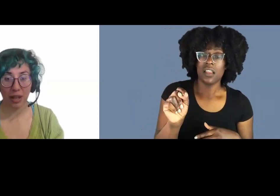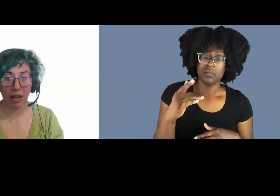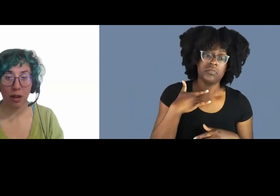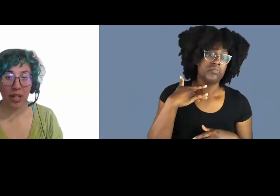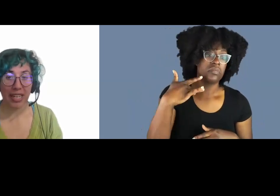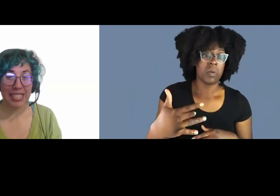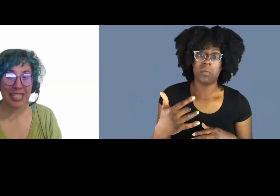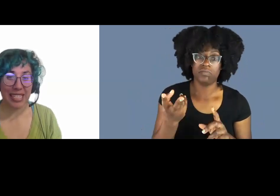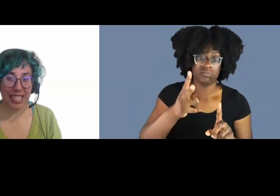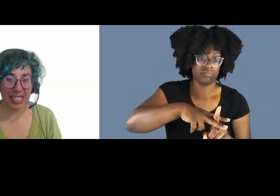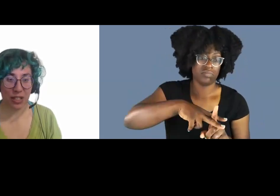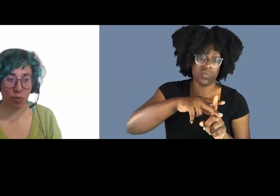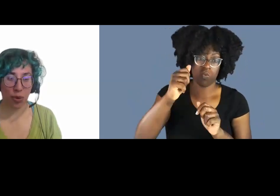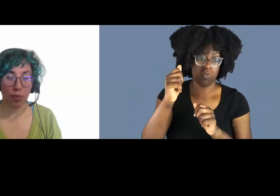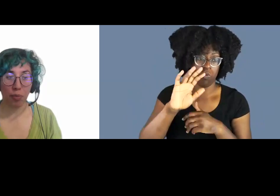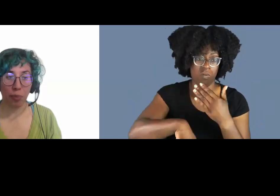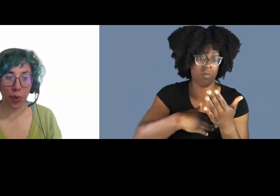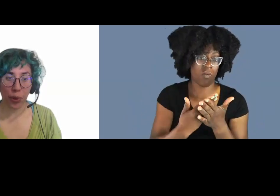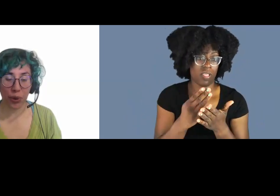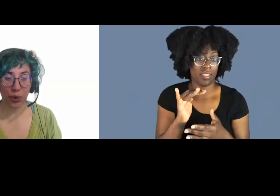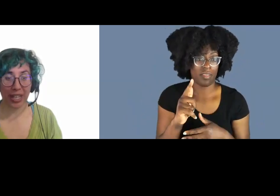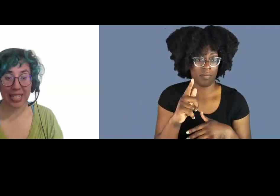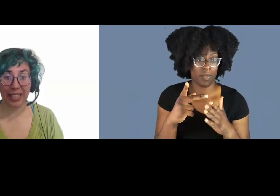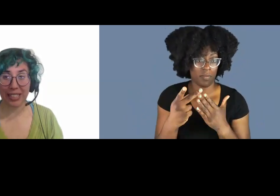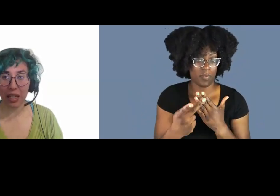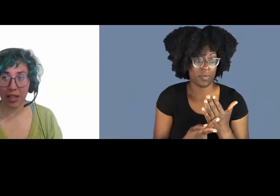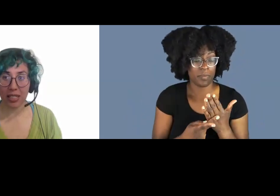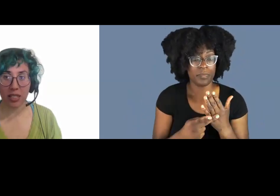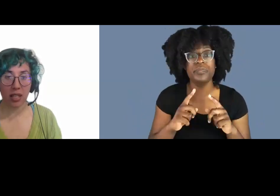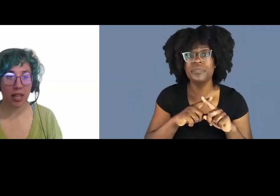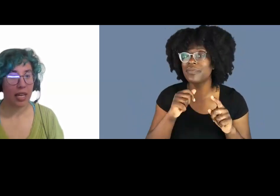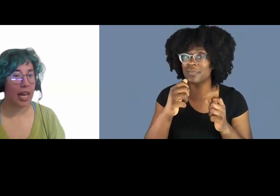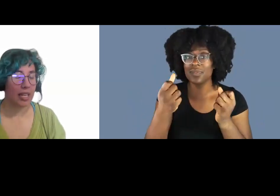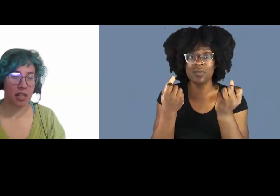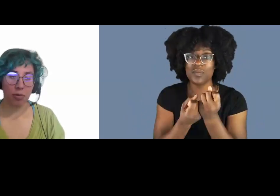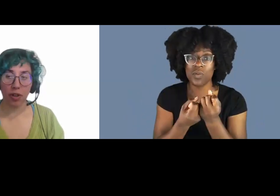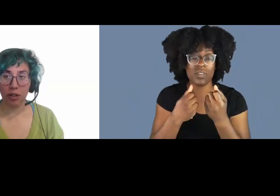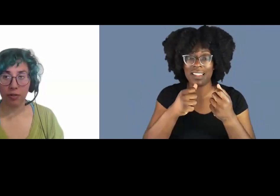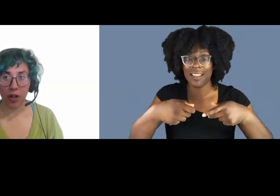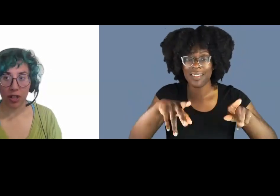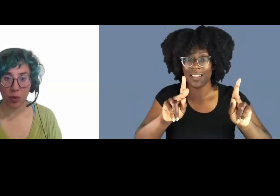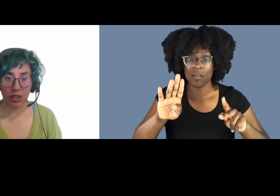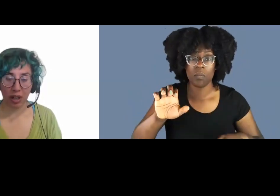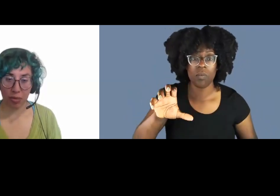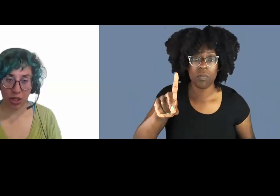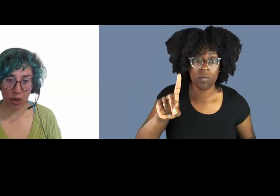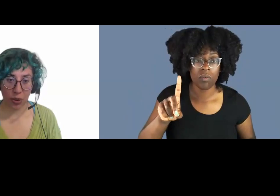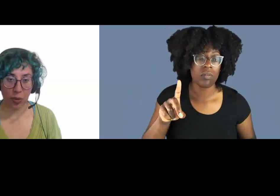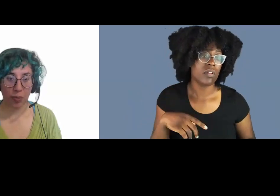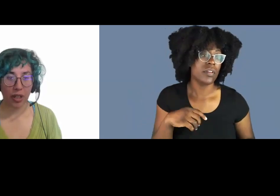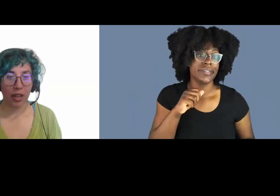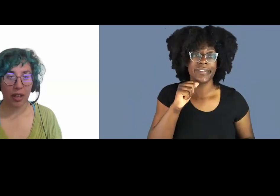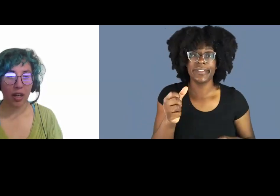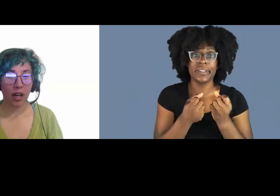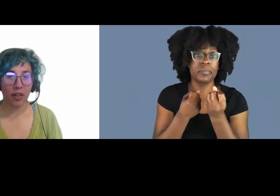programs, but it doesn't support bold or italic text. Any type of color fonts will not be